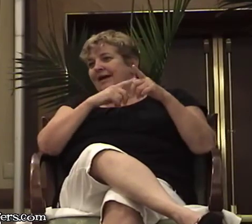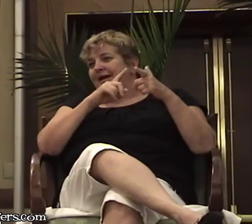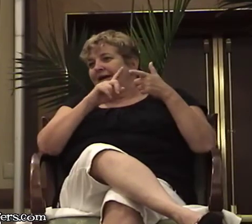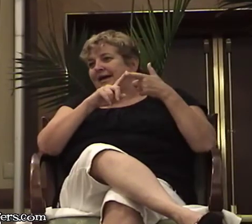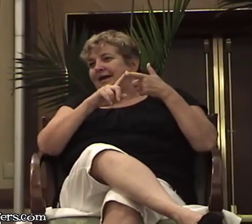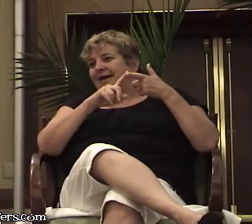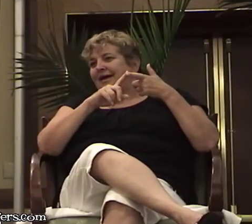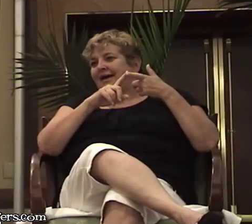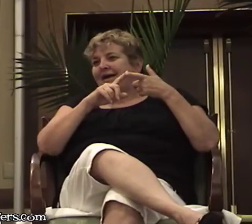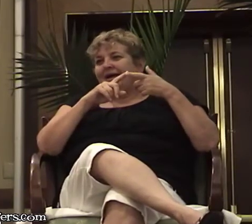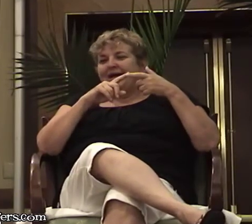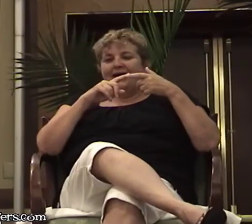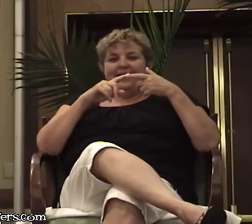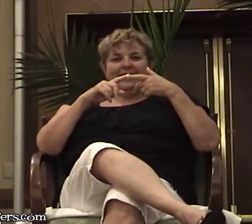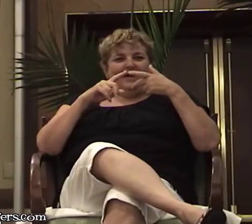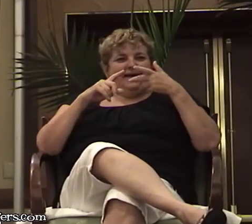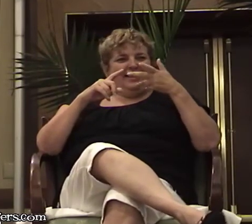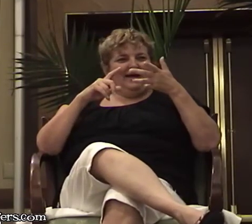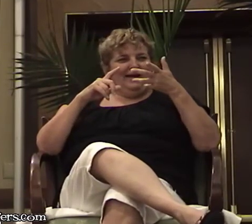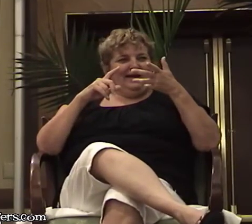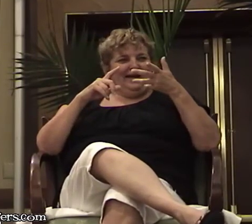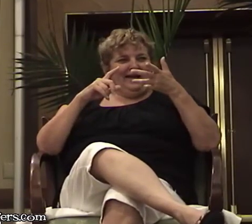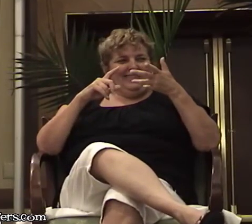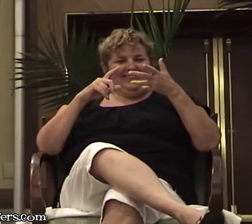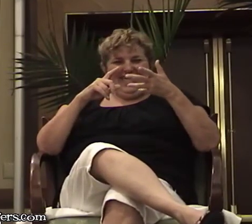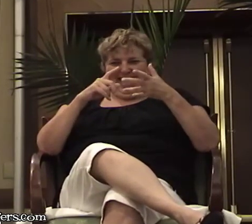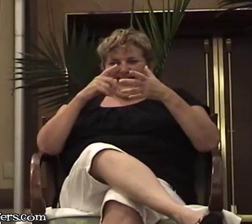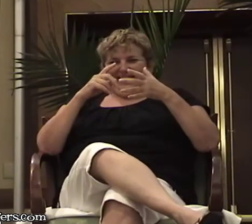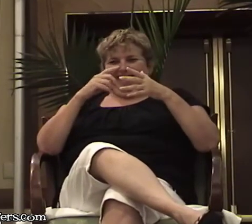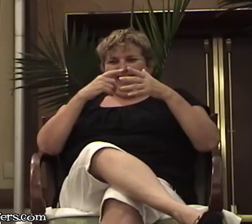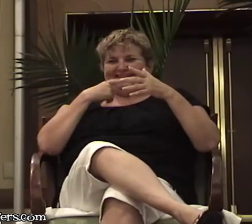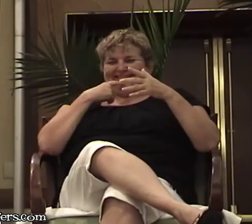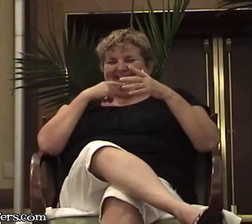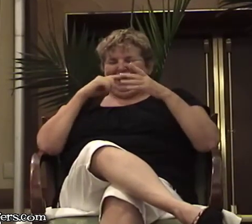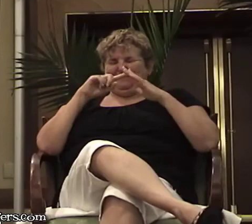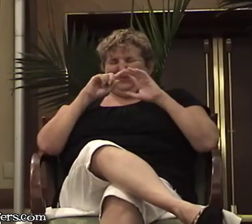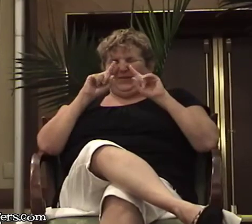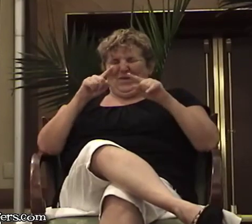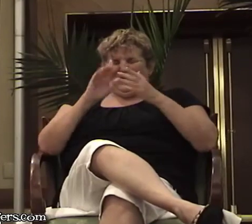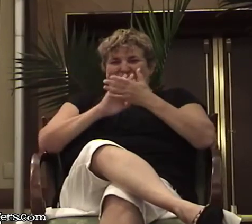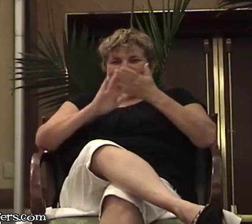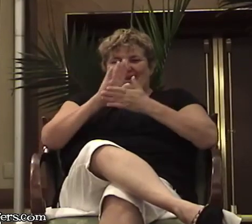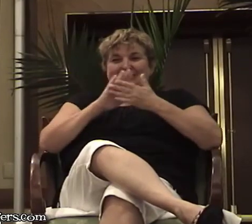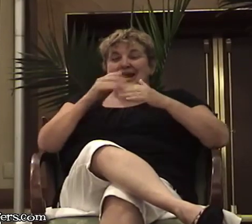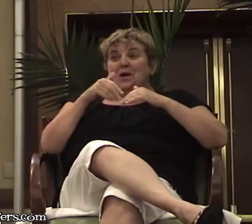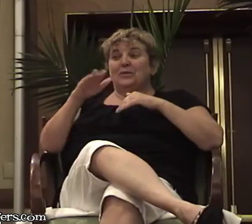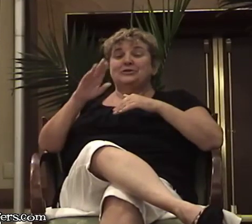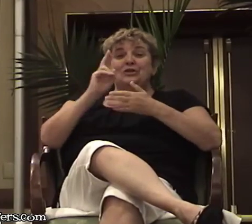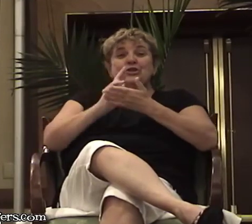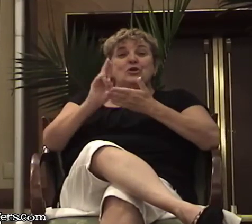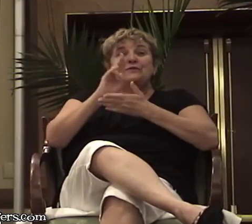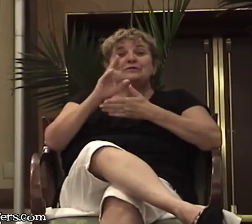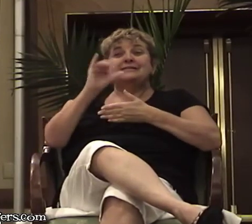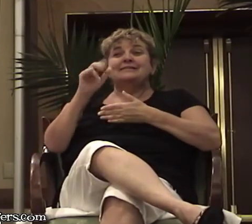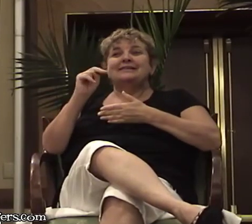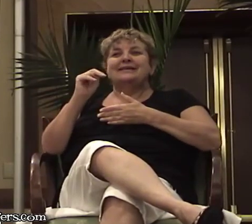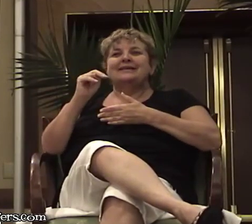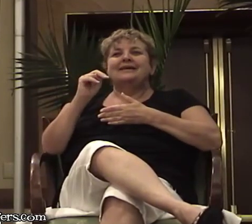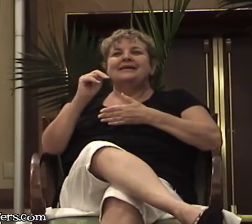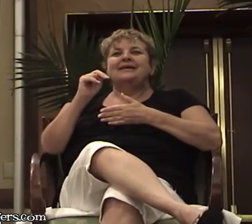chest and I said, I'm going to college. And I ran up to the University of Cincinnati in admissions and I said, I want to go to